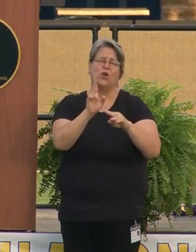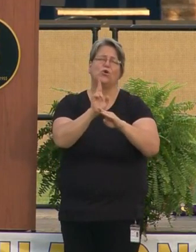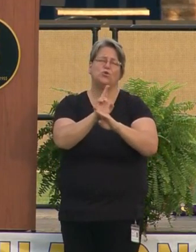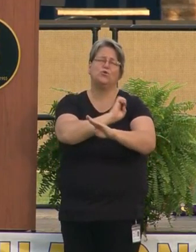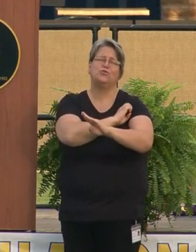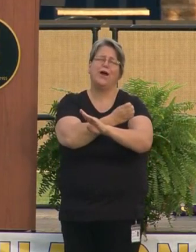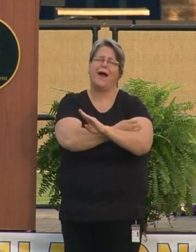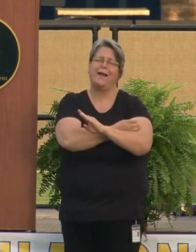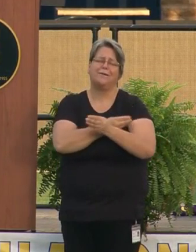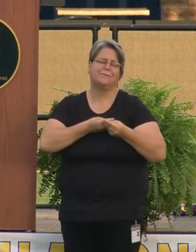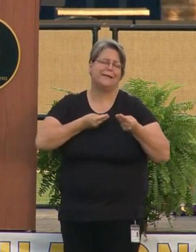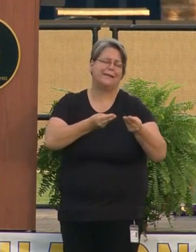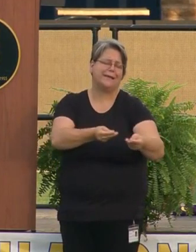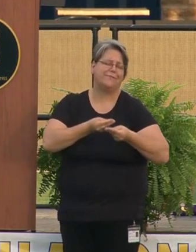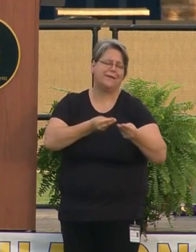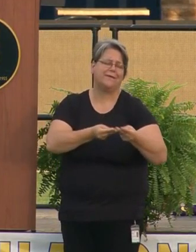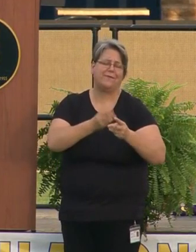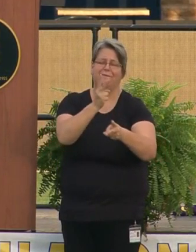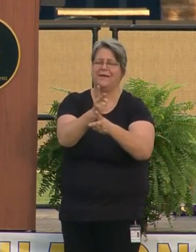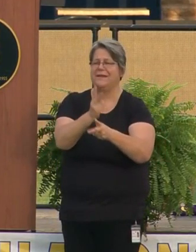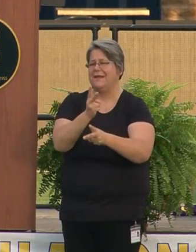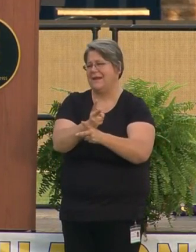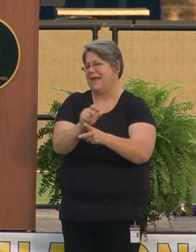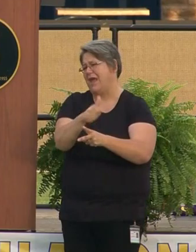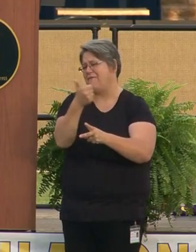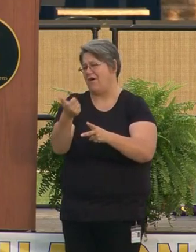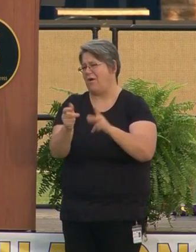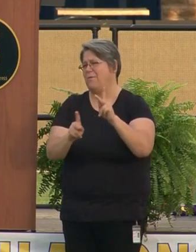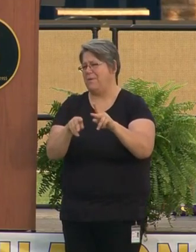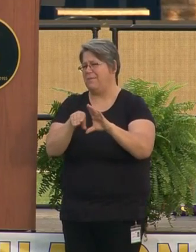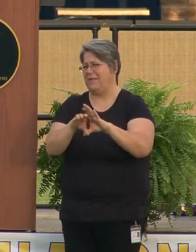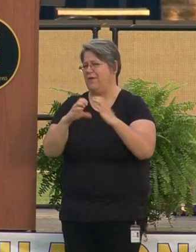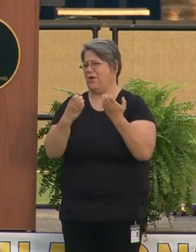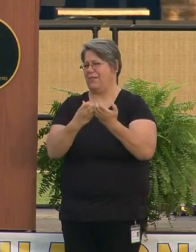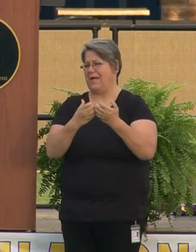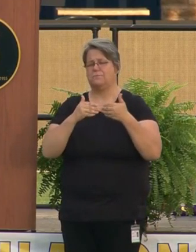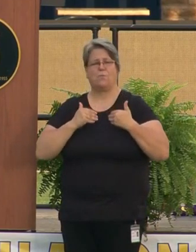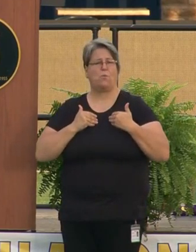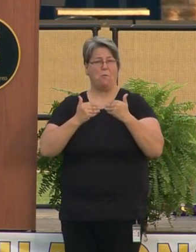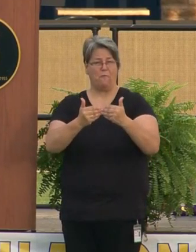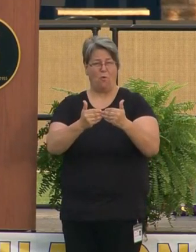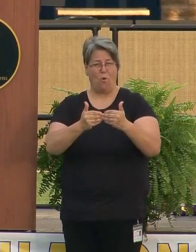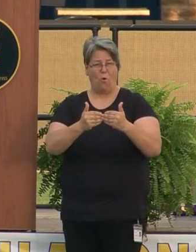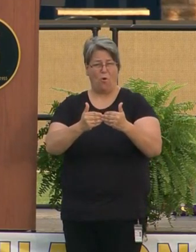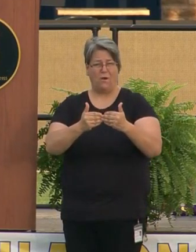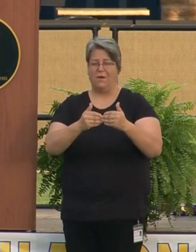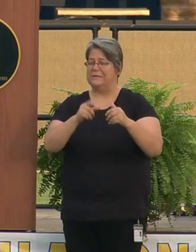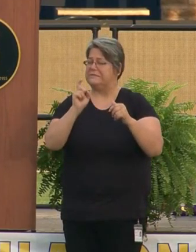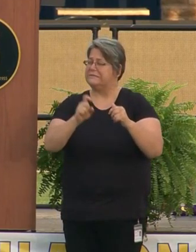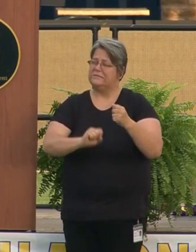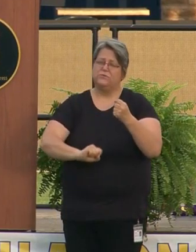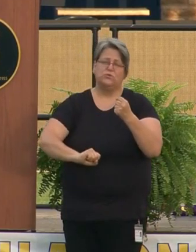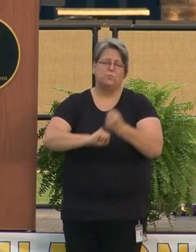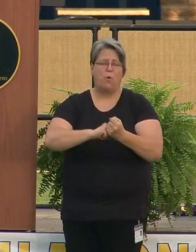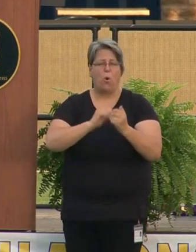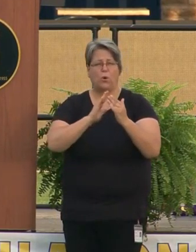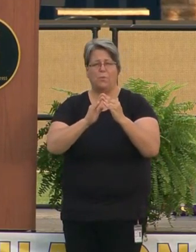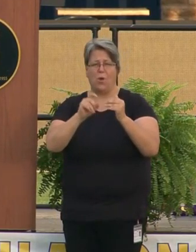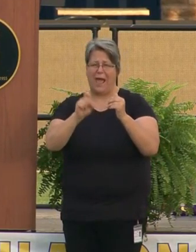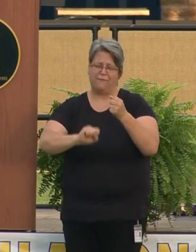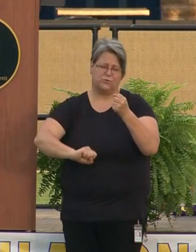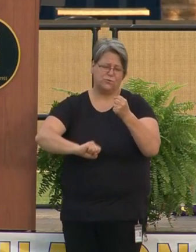and generosity to take care of us. As we move forward, we must continue to support each other and our community. We all